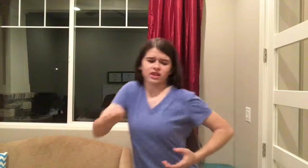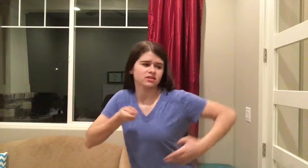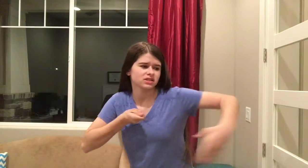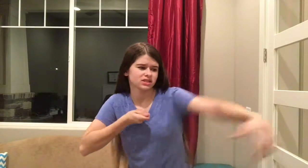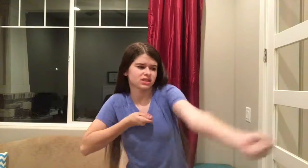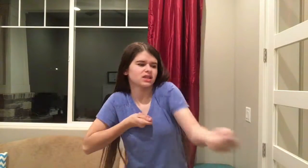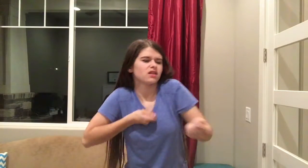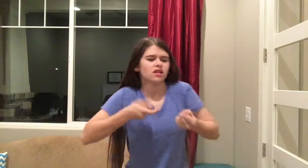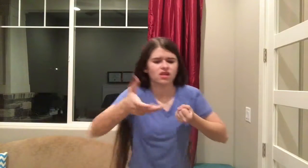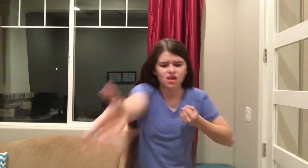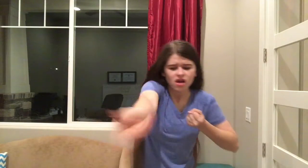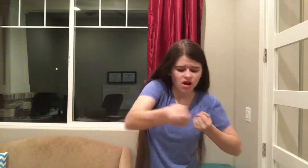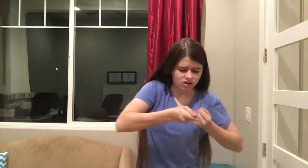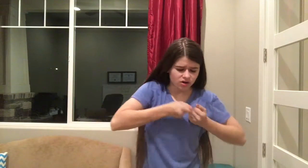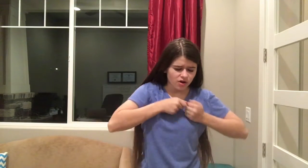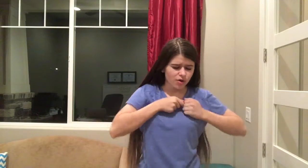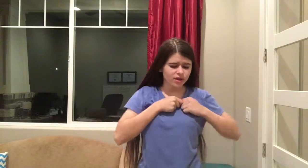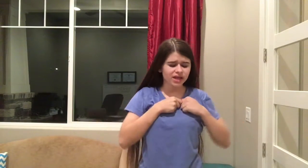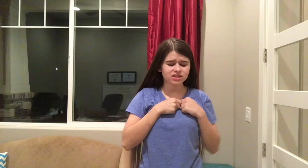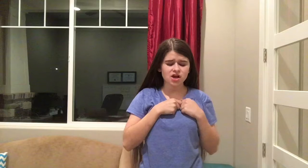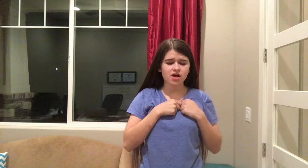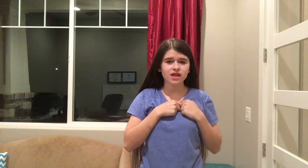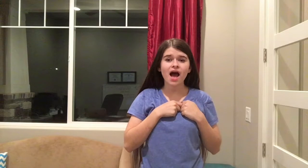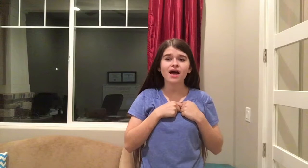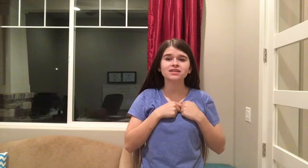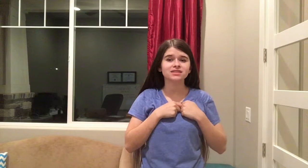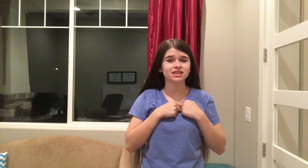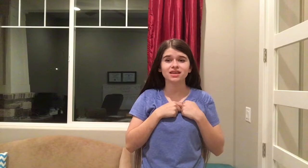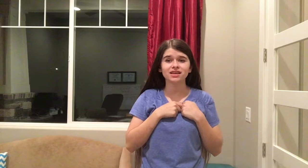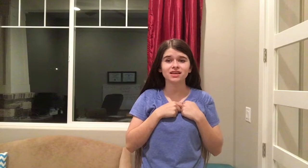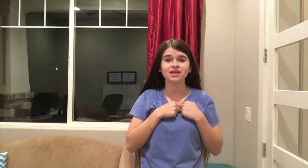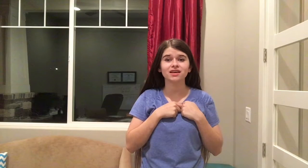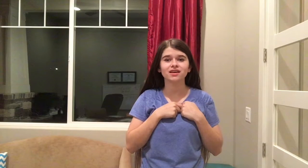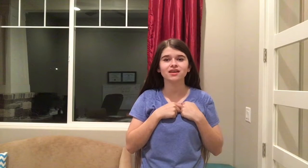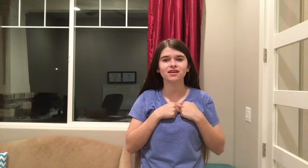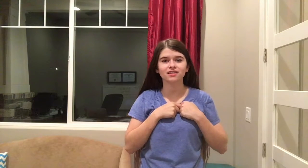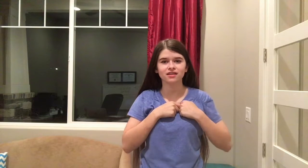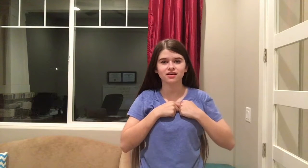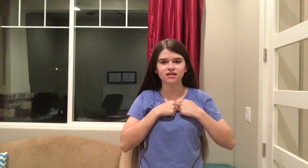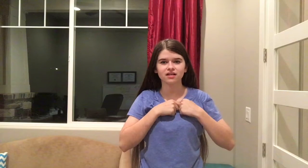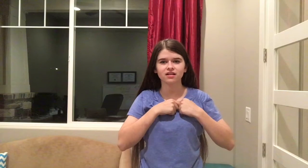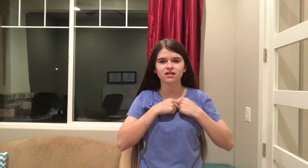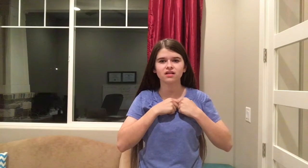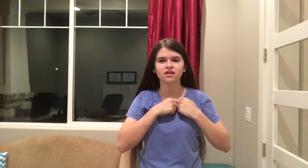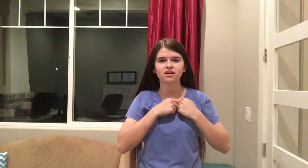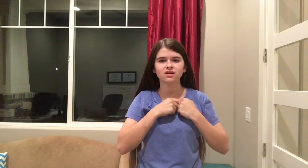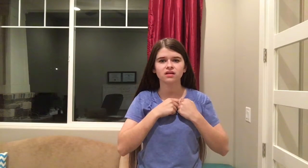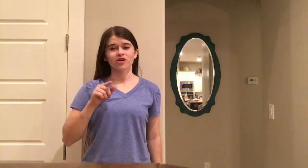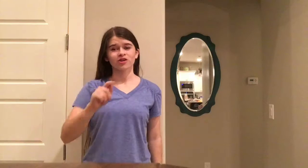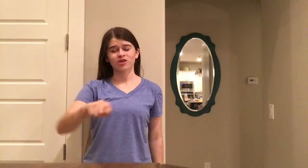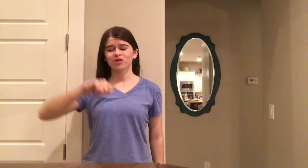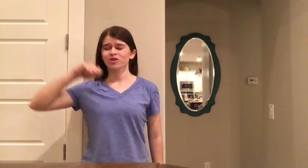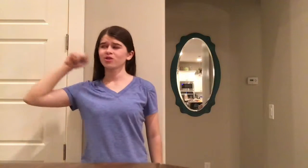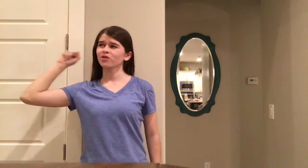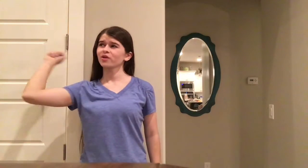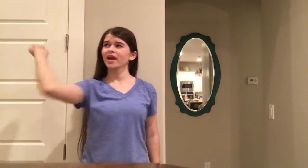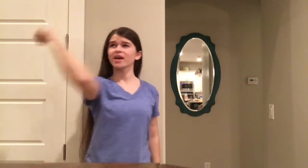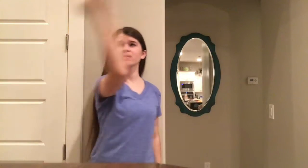And still, all you'll own is earth Until you can